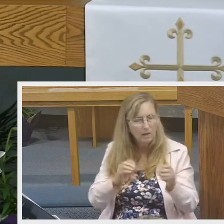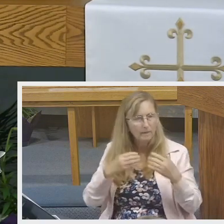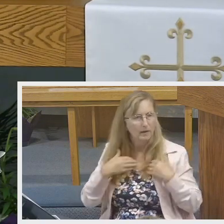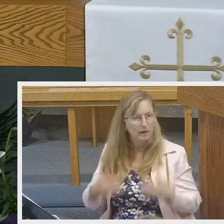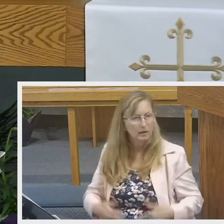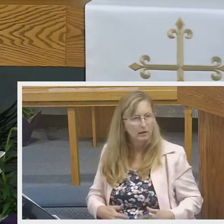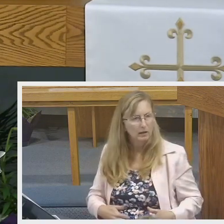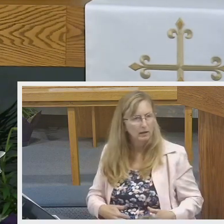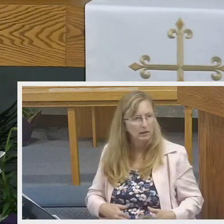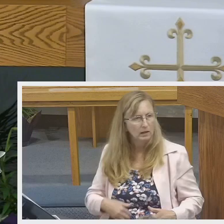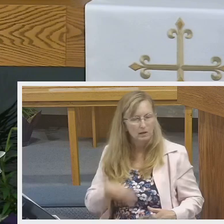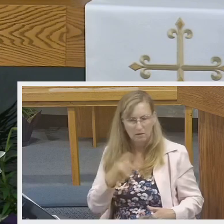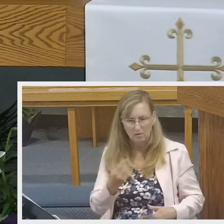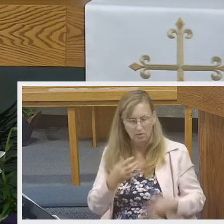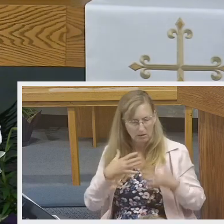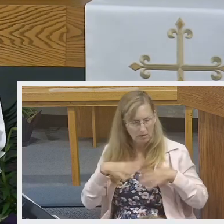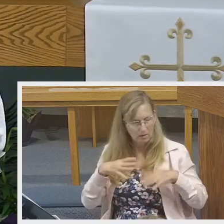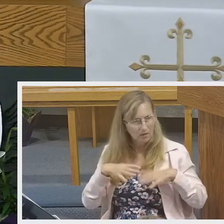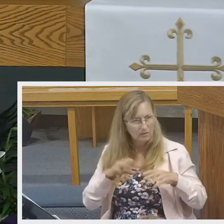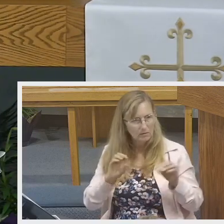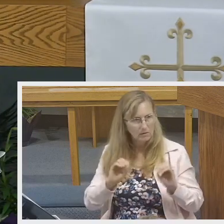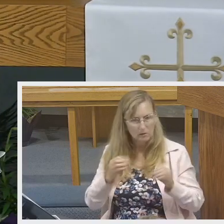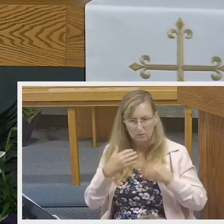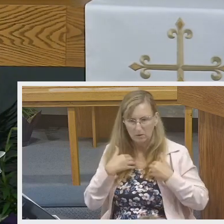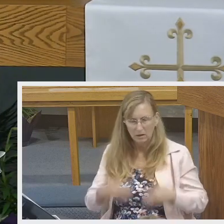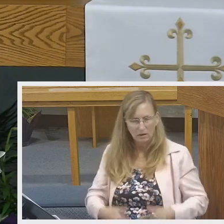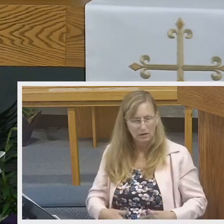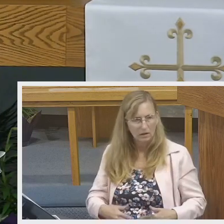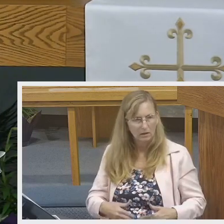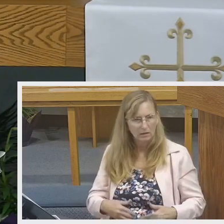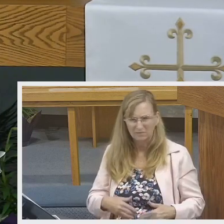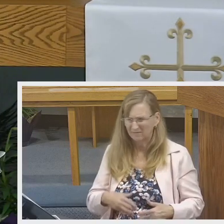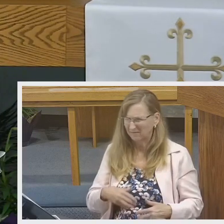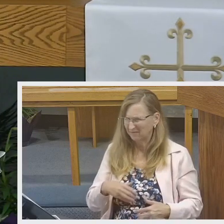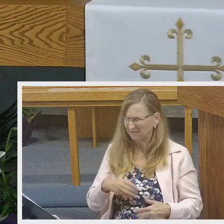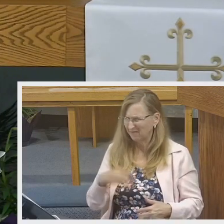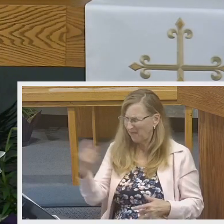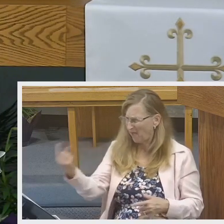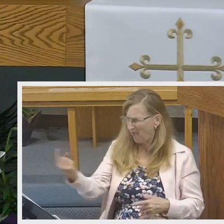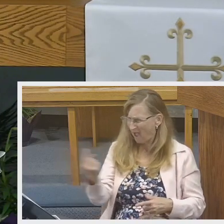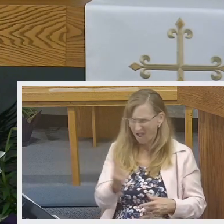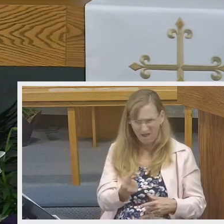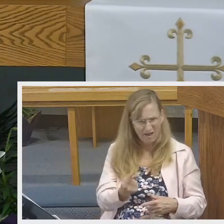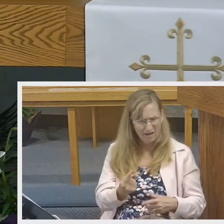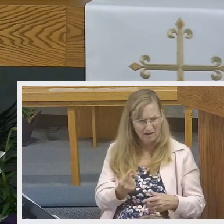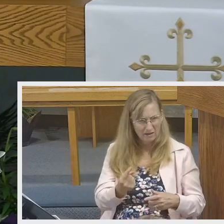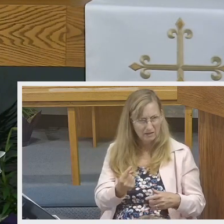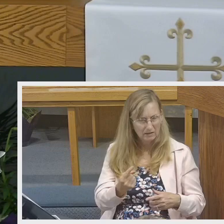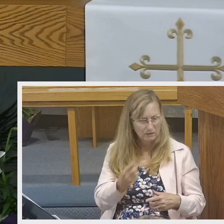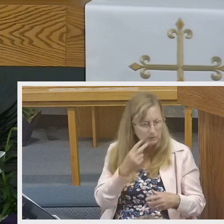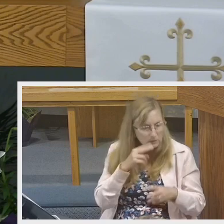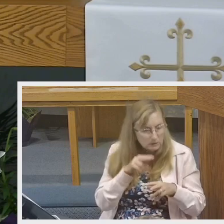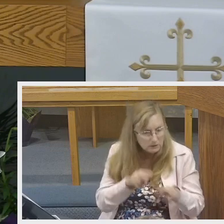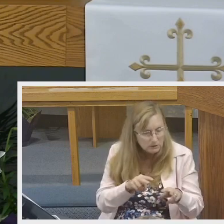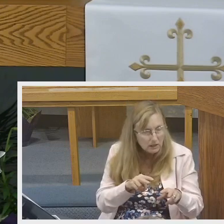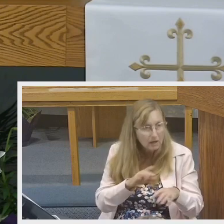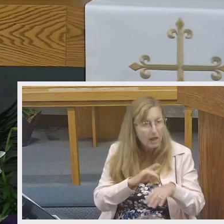Conclusive proof. Anybody could have gone to that tomb and could have seen that it was